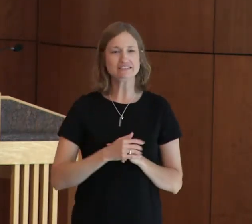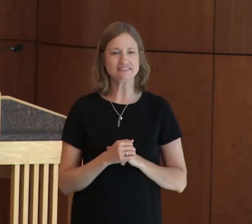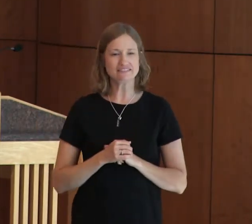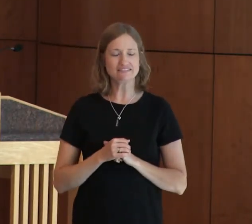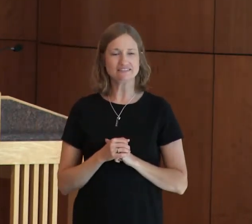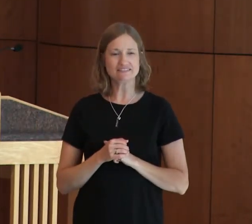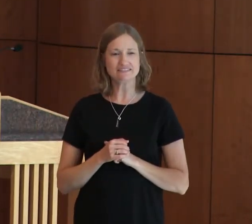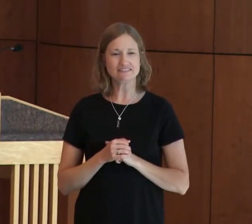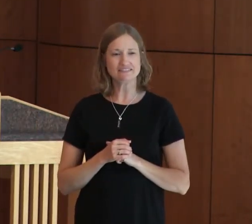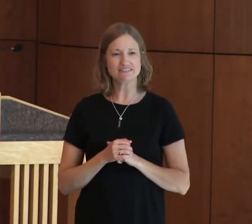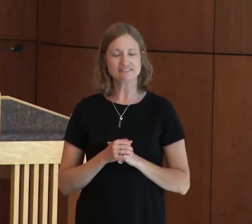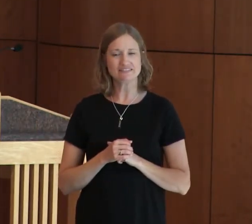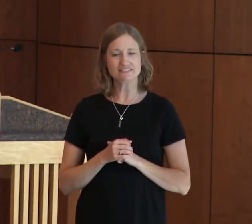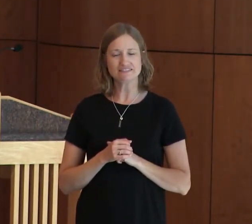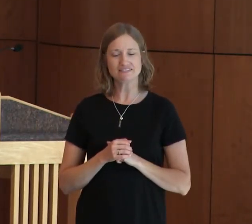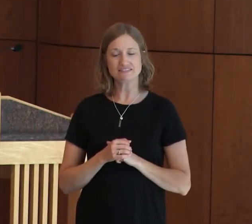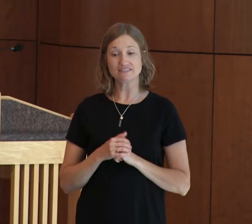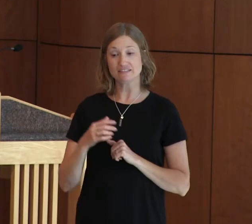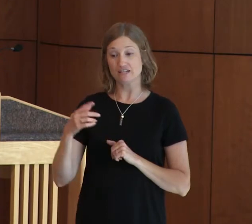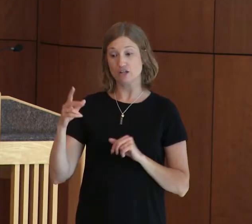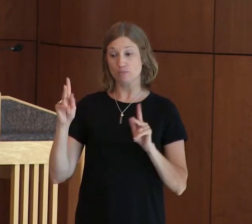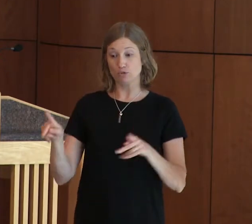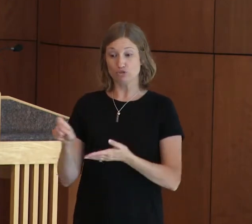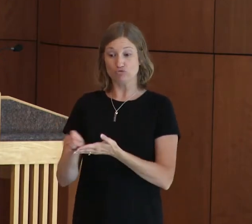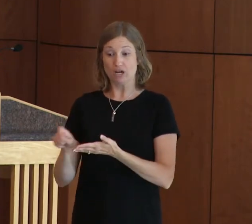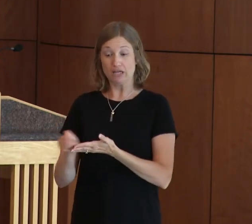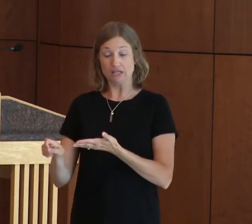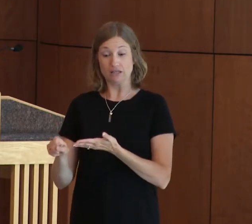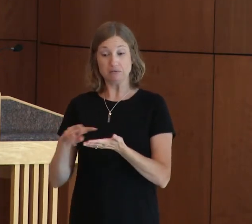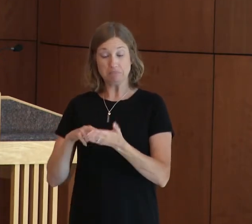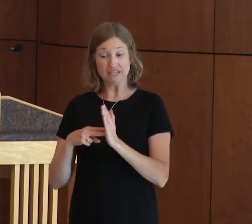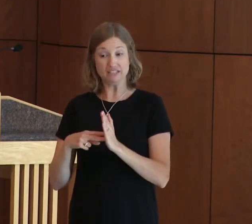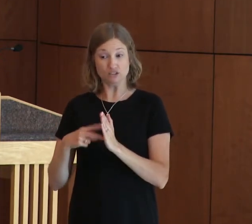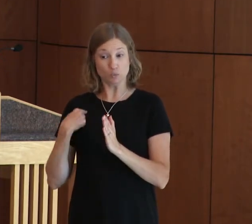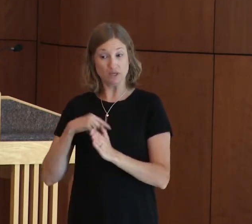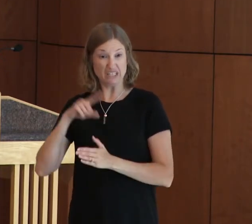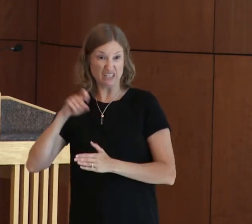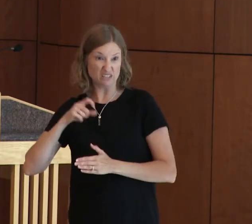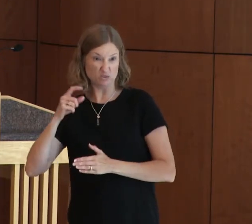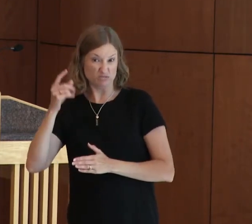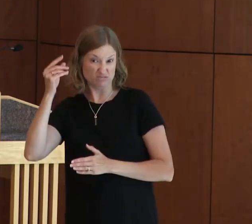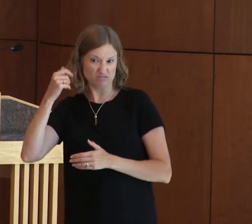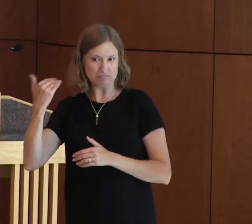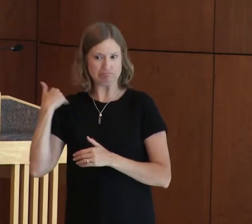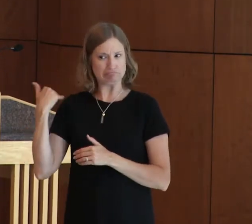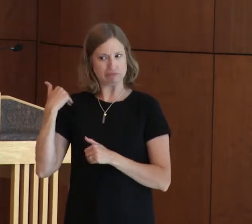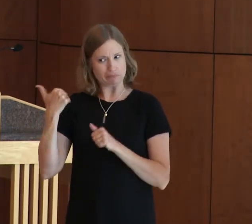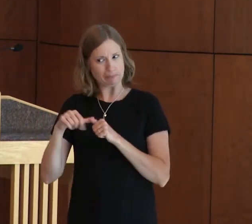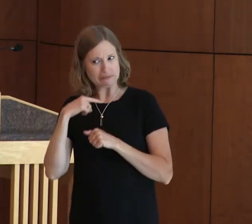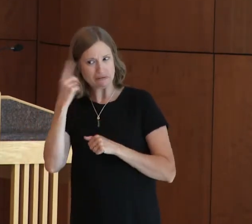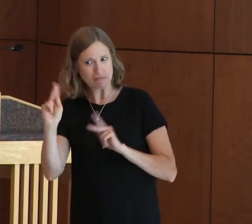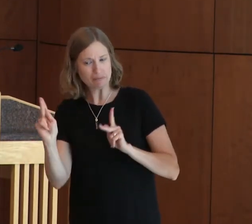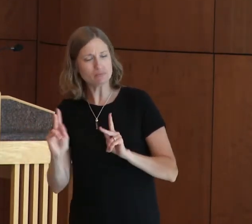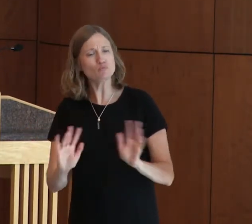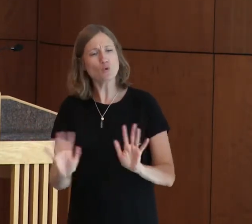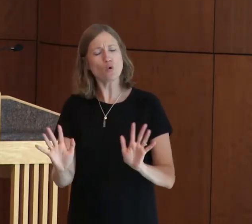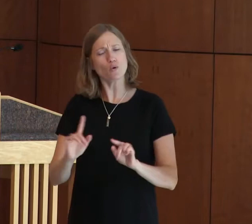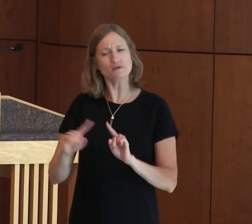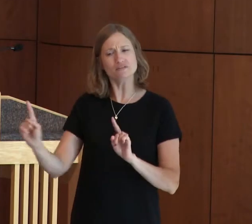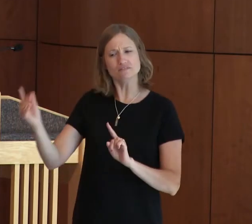And the psalmist writes it not because we need to be told to tell others of good news, that some comes so natural to